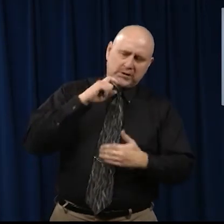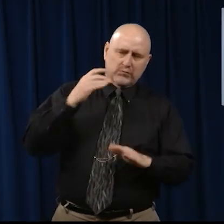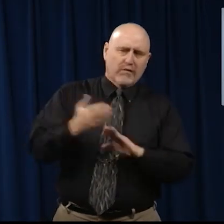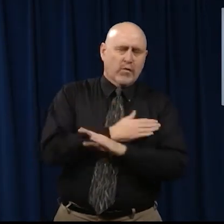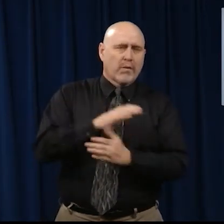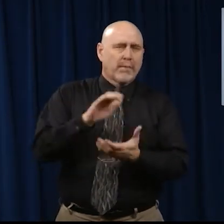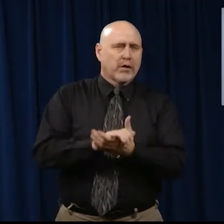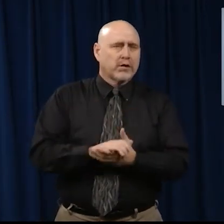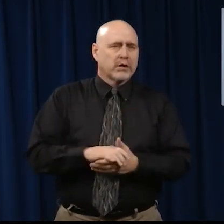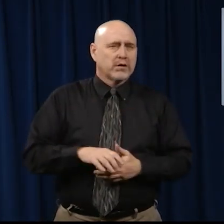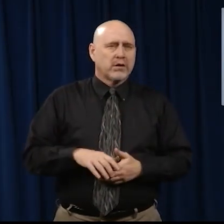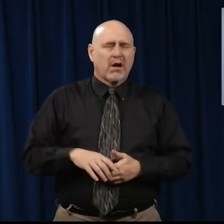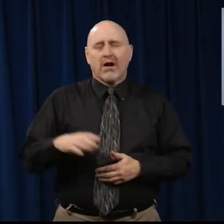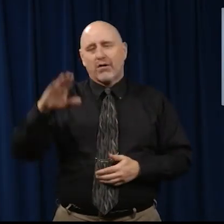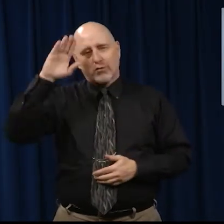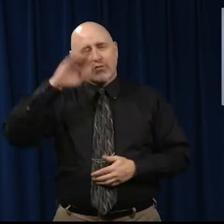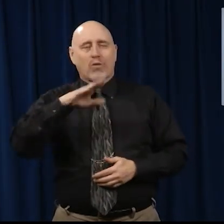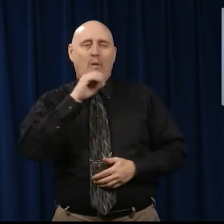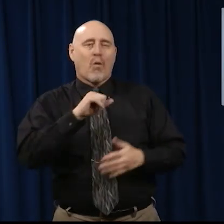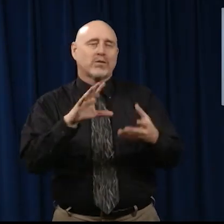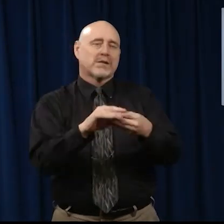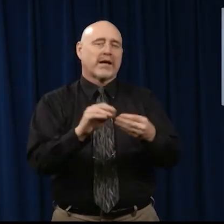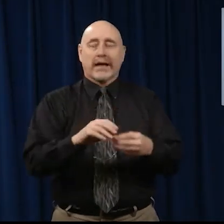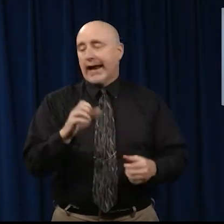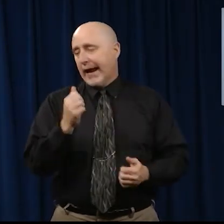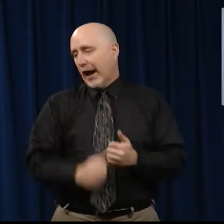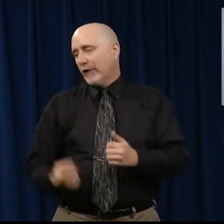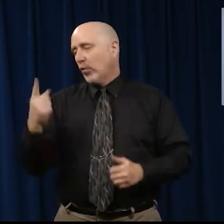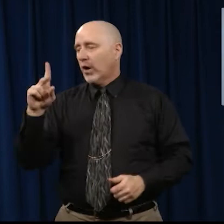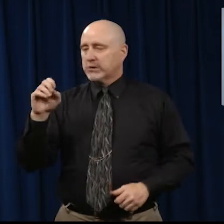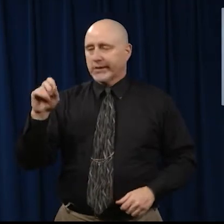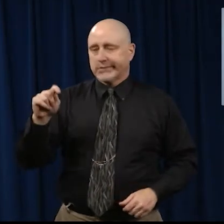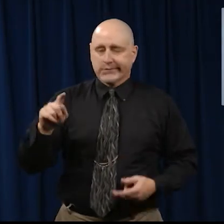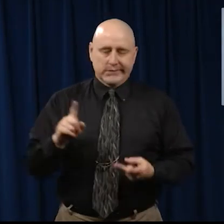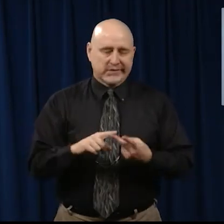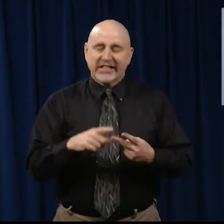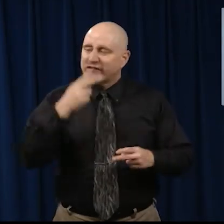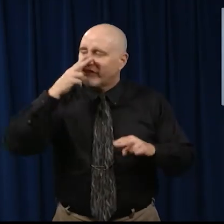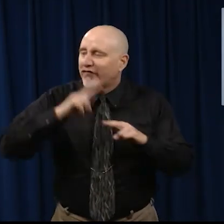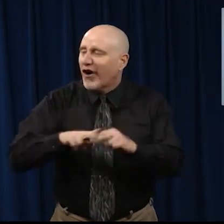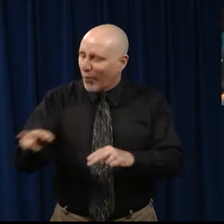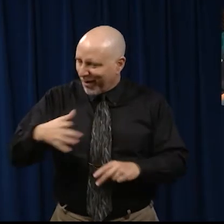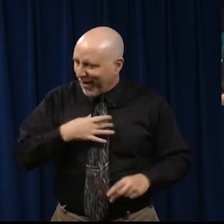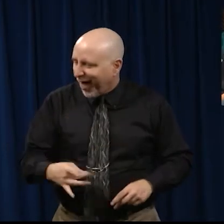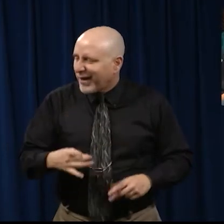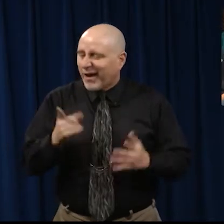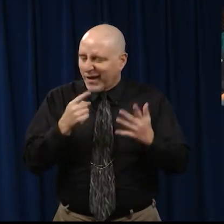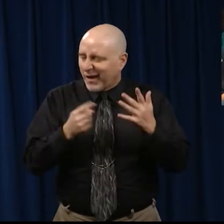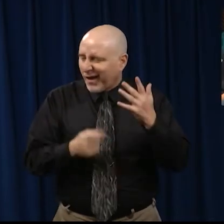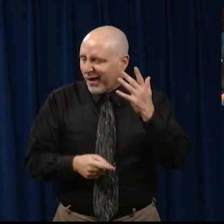have sex before she was married. Used all the old lines. Everybody's doing it. It's fun. You'll like it,